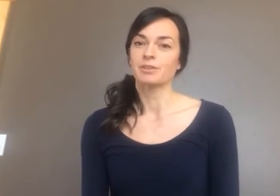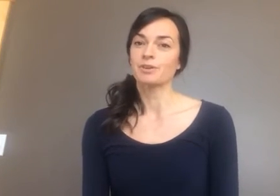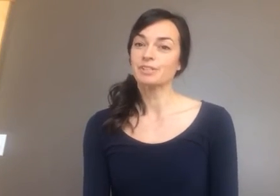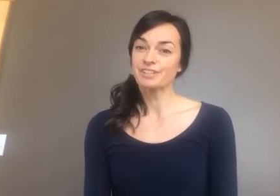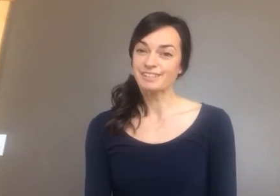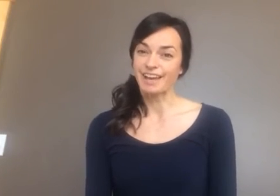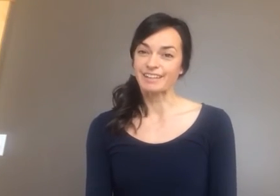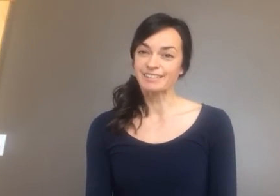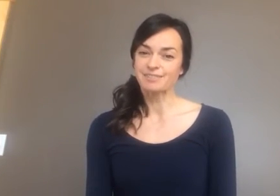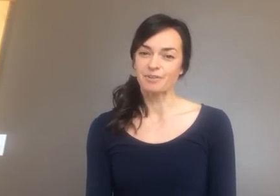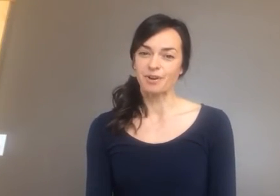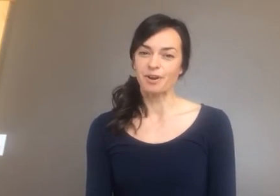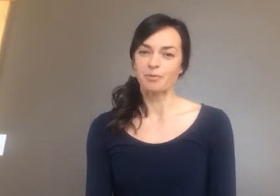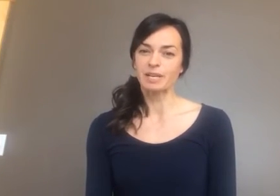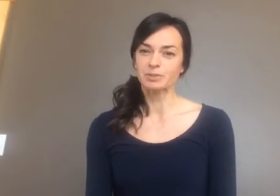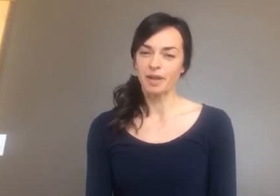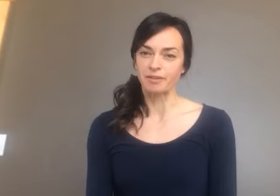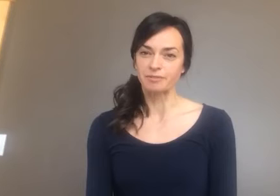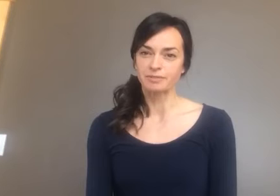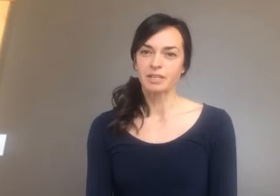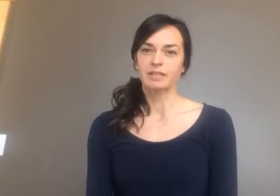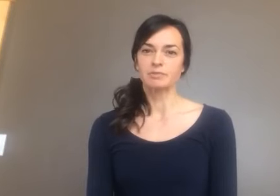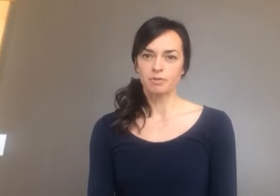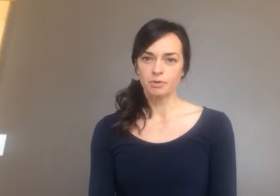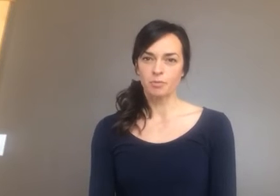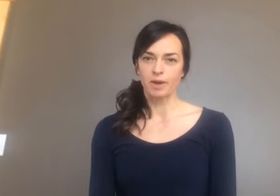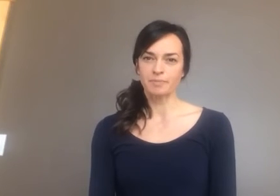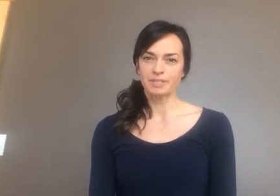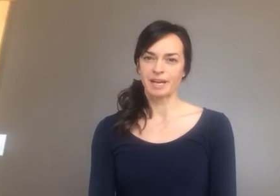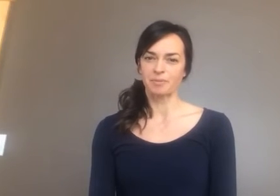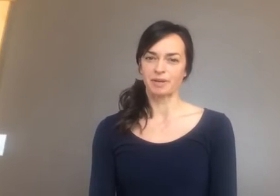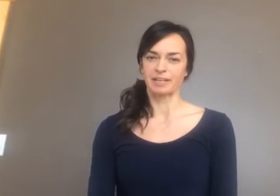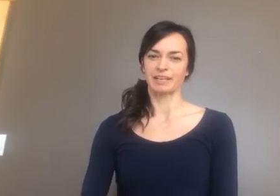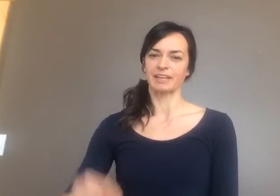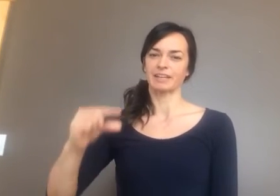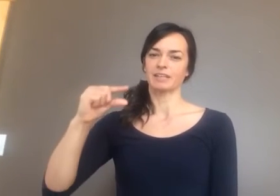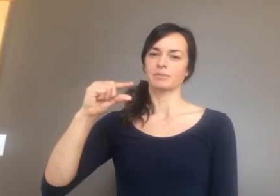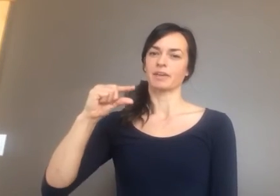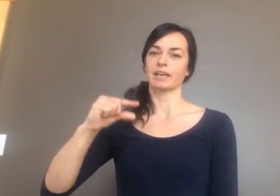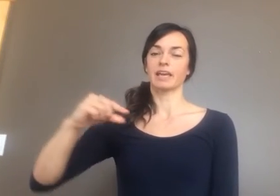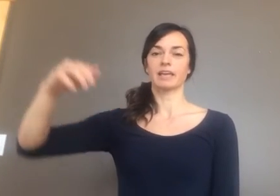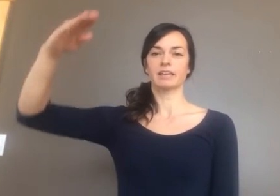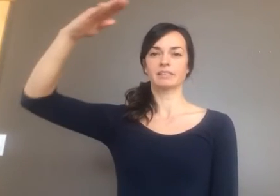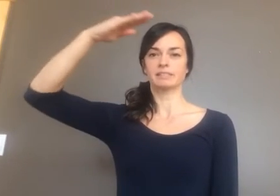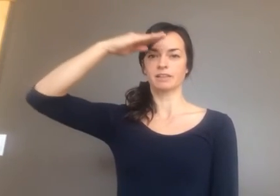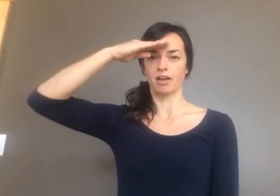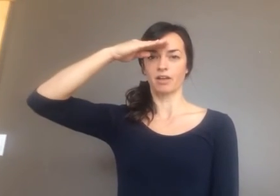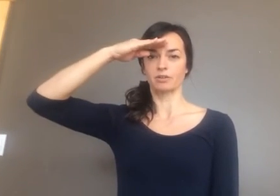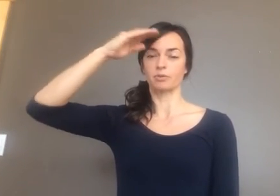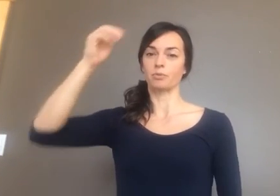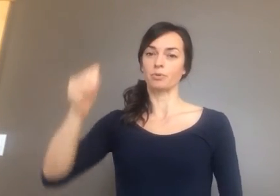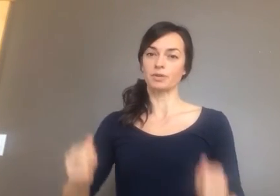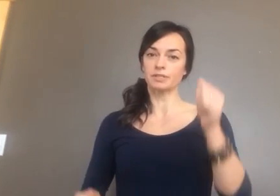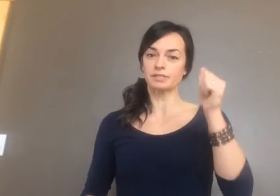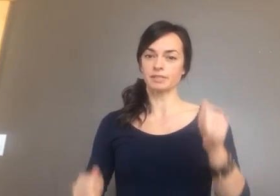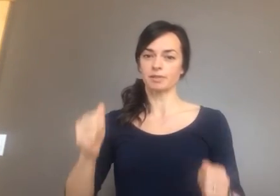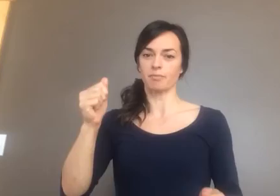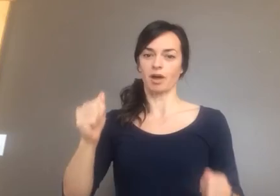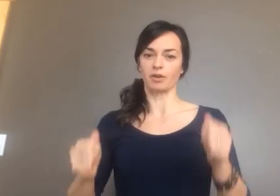those are your signs for week 12. Let's run through them one more time quickly. So we've got Genghis Khan rules the